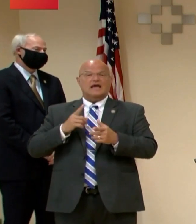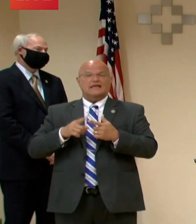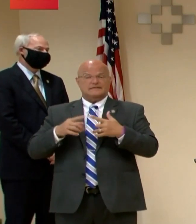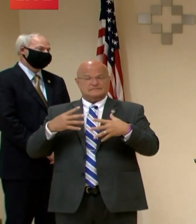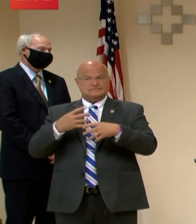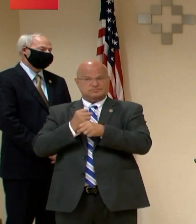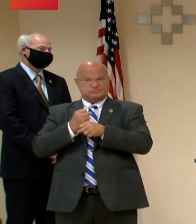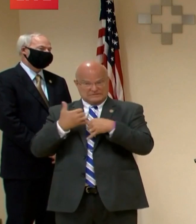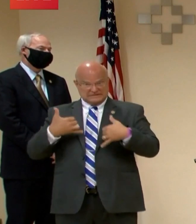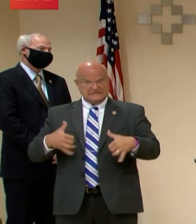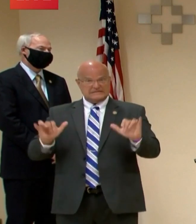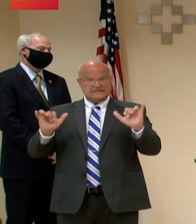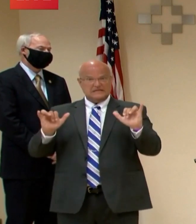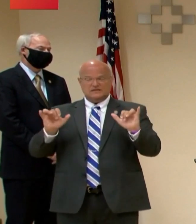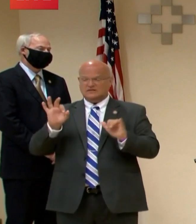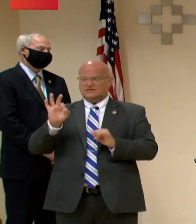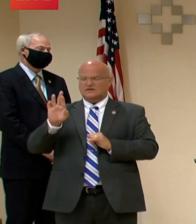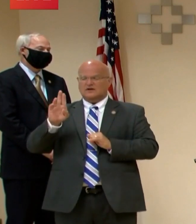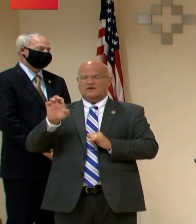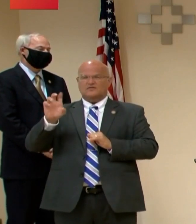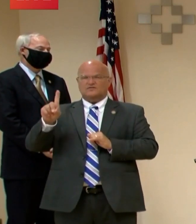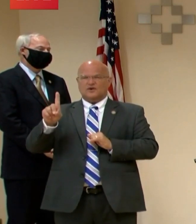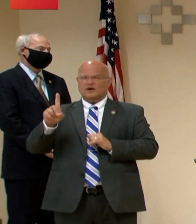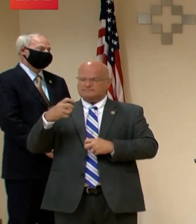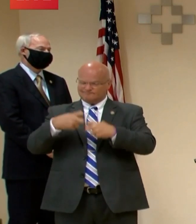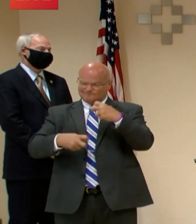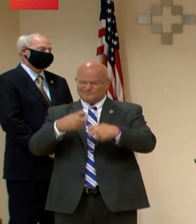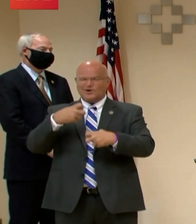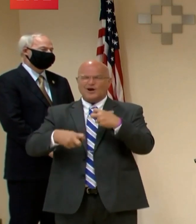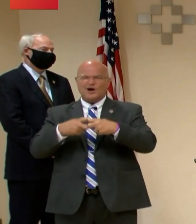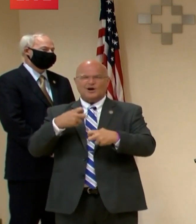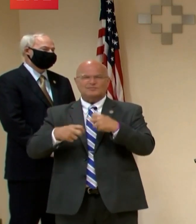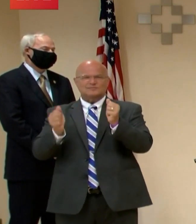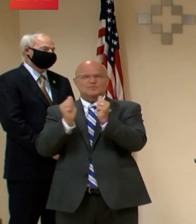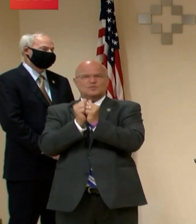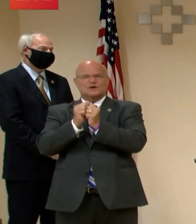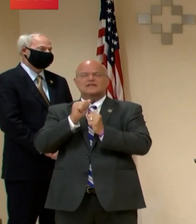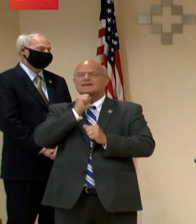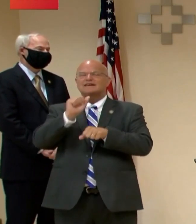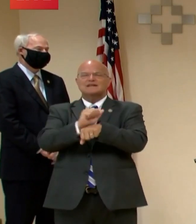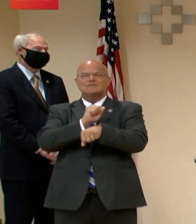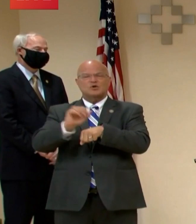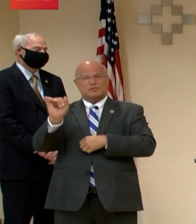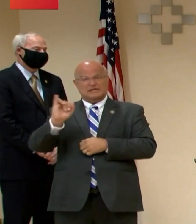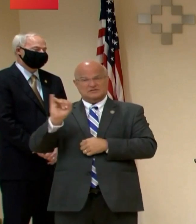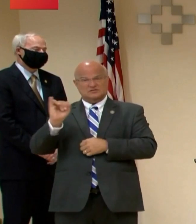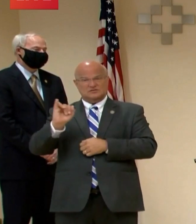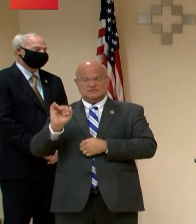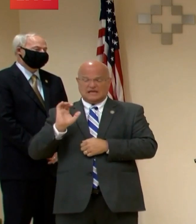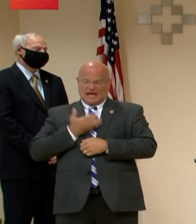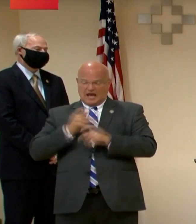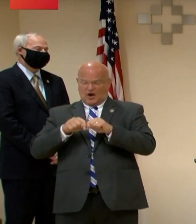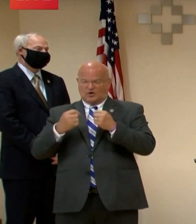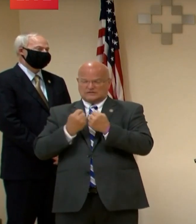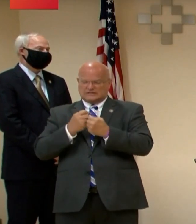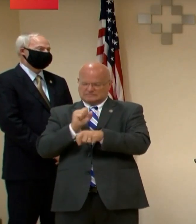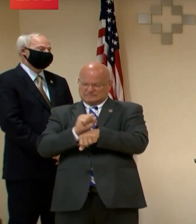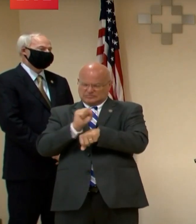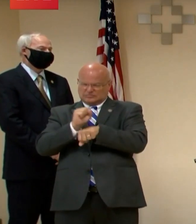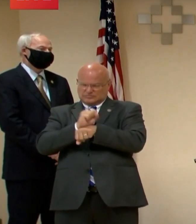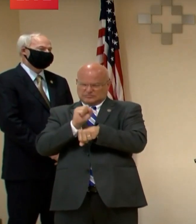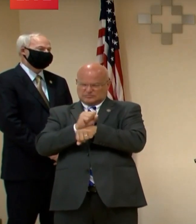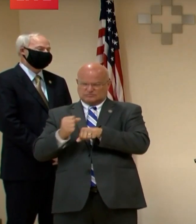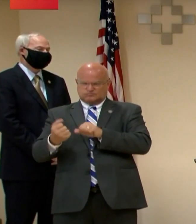wrap up, fraud continues to be an issue that we are dealing with unemployment insurance. Our team is working very hard to combat